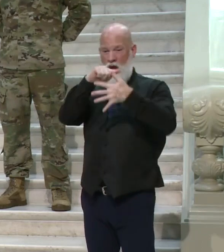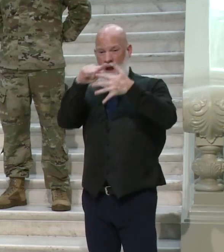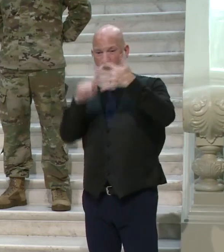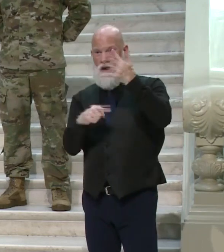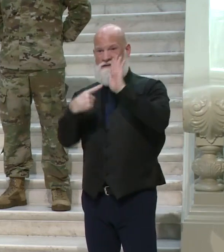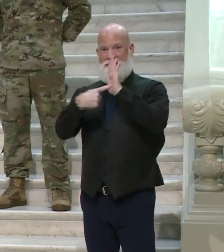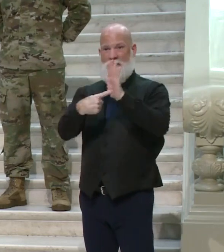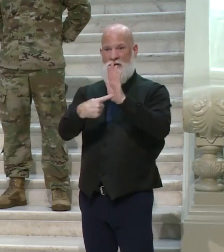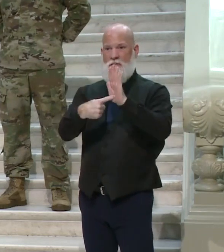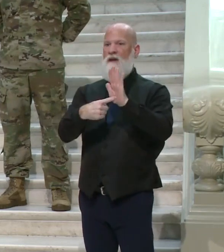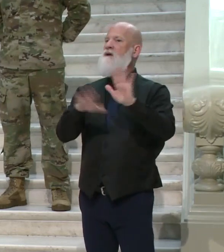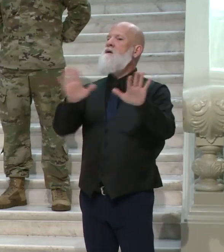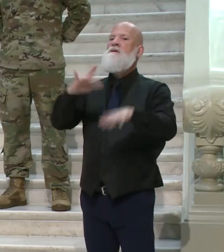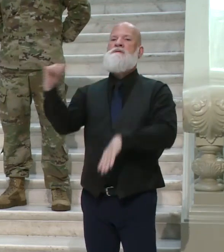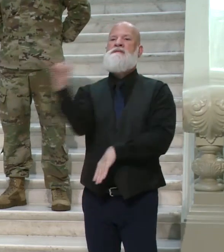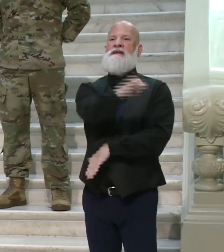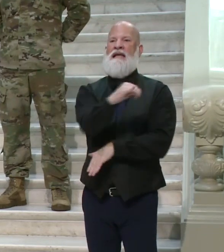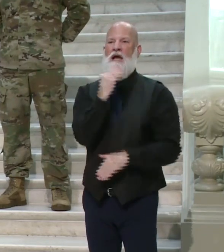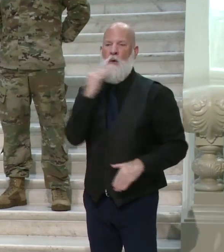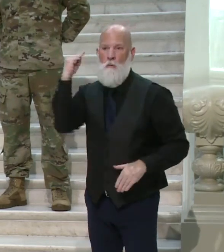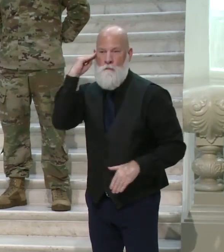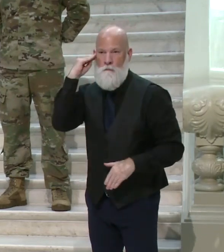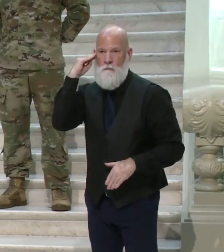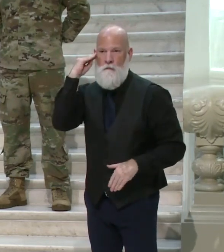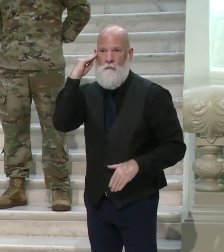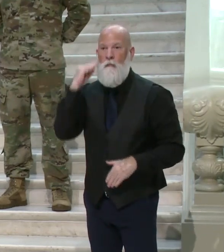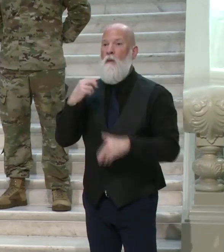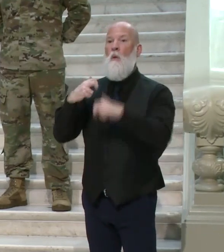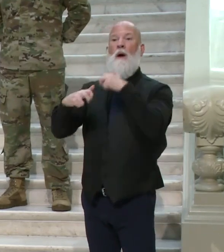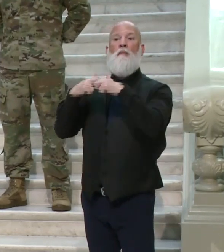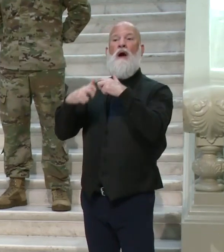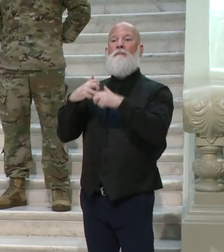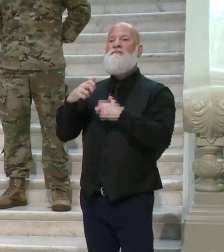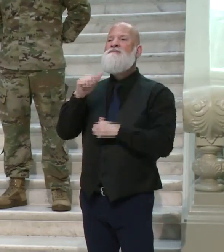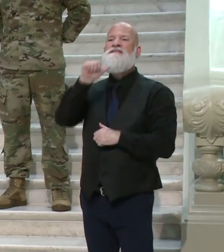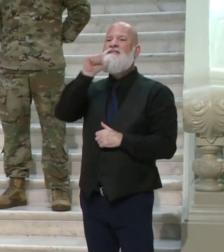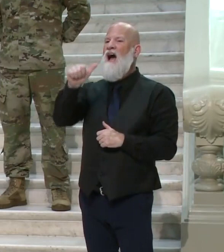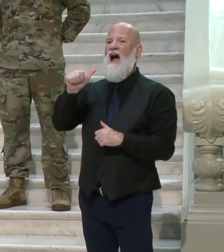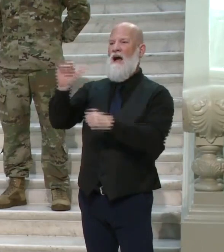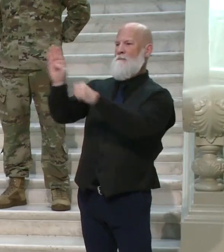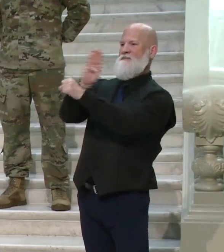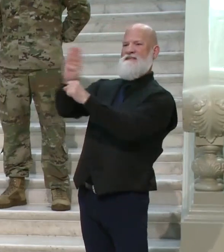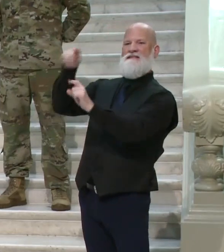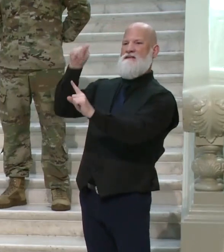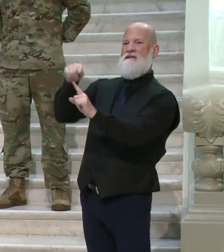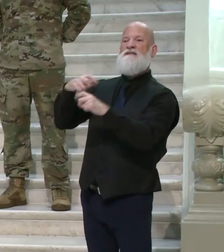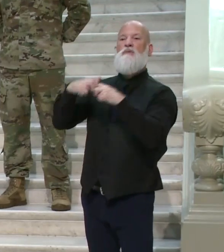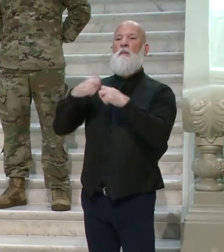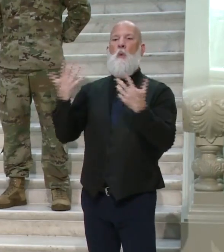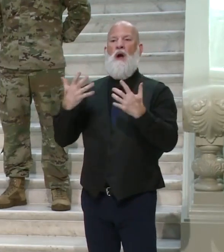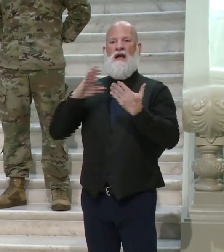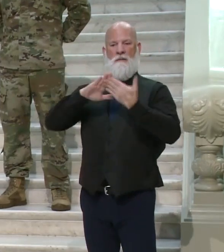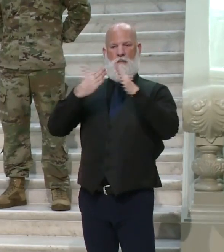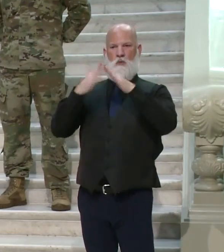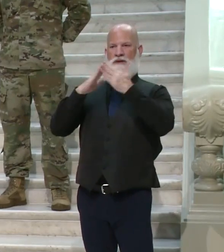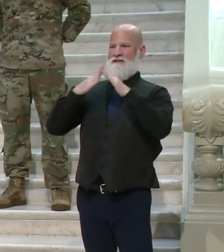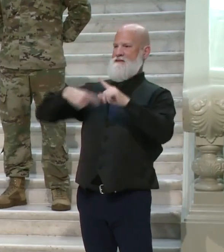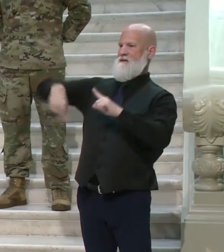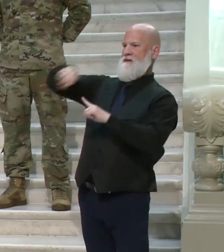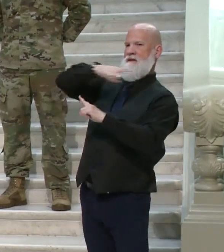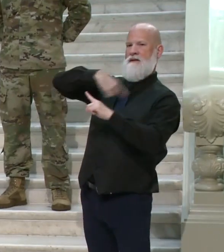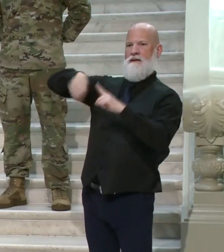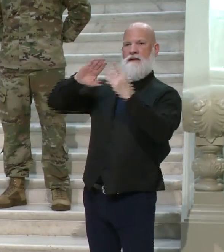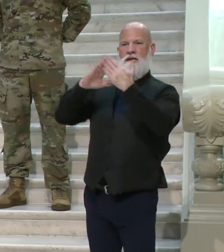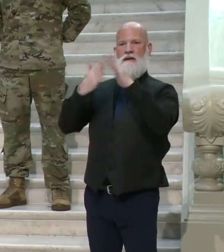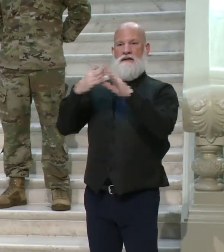issue is at the plant as much as it is just in the community. When you have somebody that's in the community that gets infected, or if somebody in the plant's